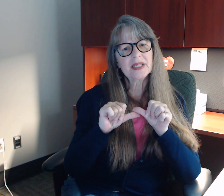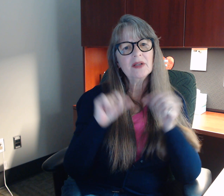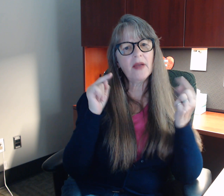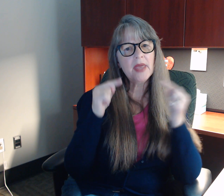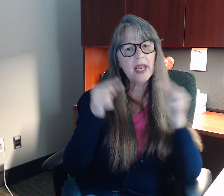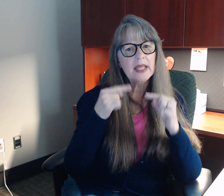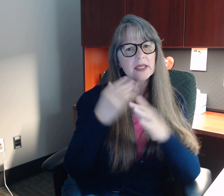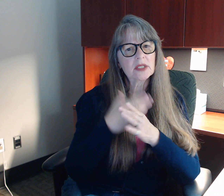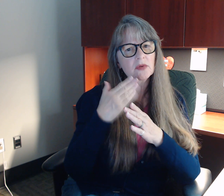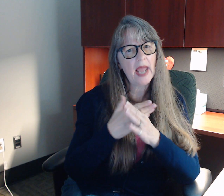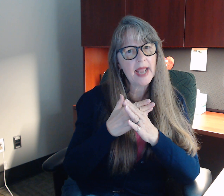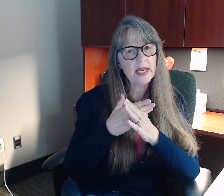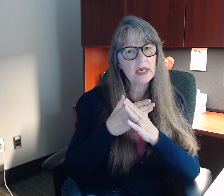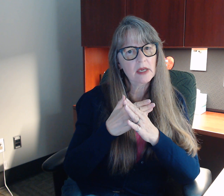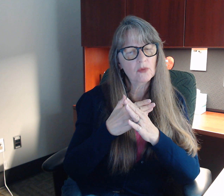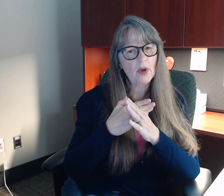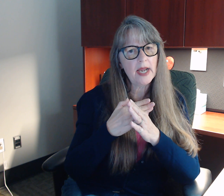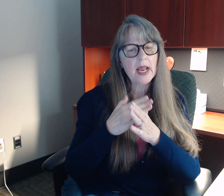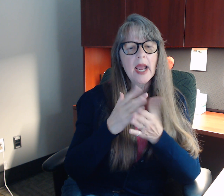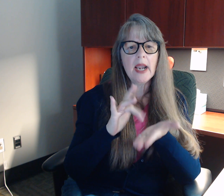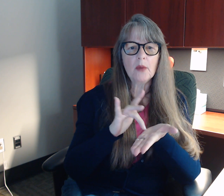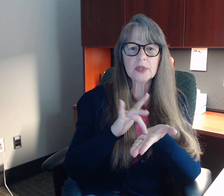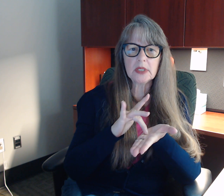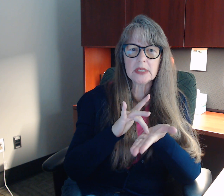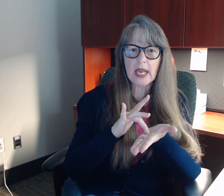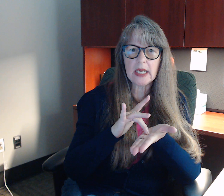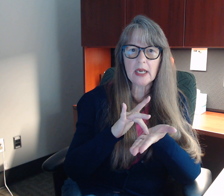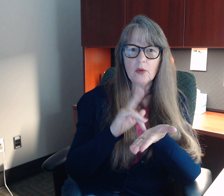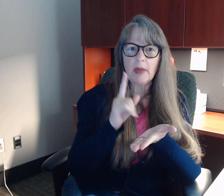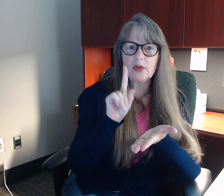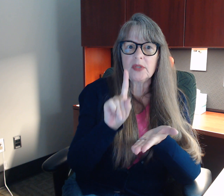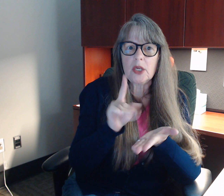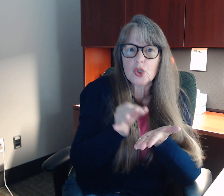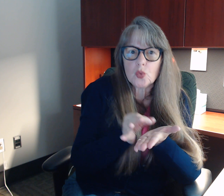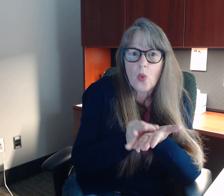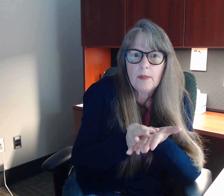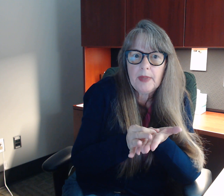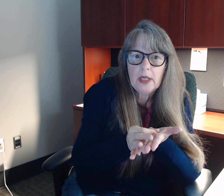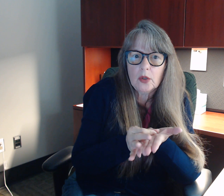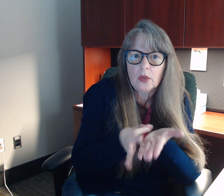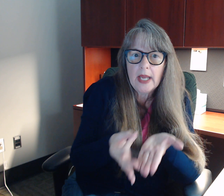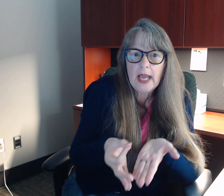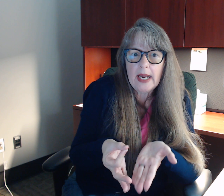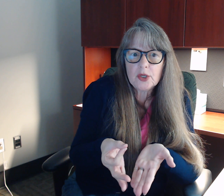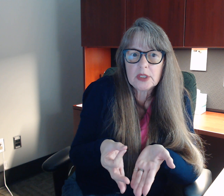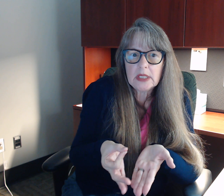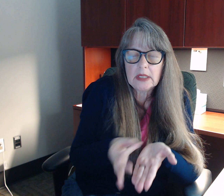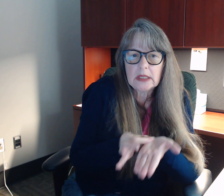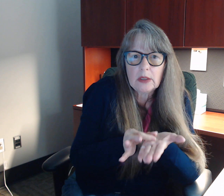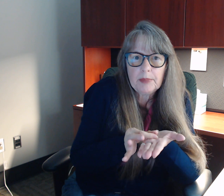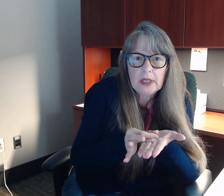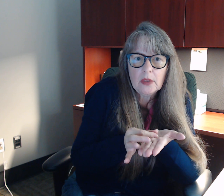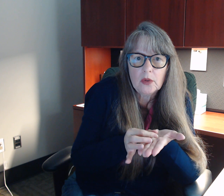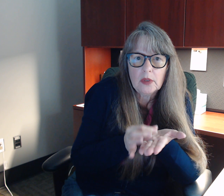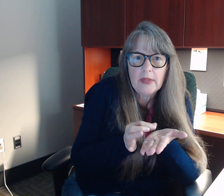had the headache. It's still nagging, right? And I was going to take another one. I was going to take just one pill. And I just did the little pill. And then I